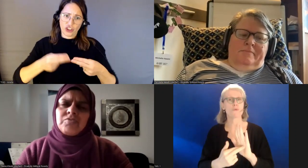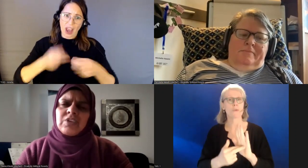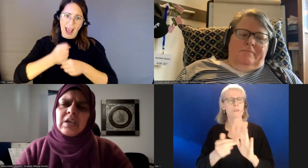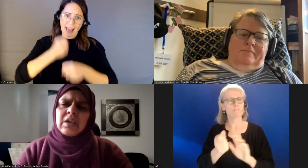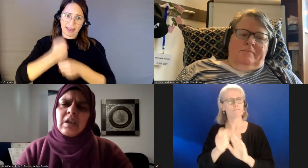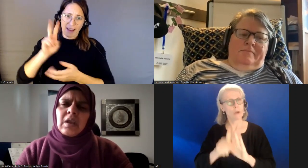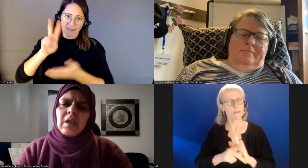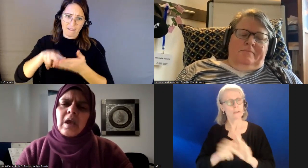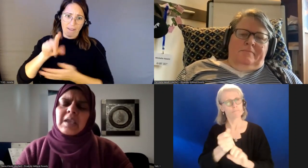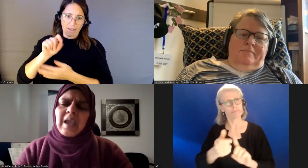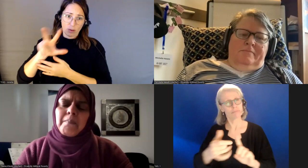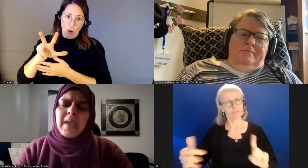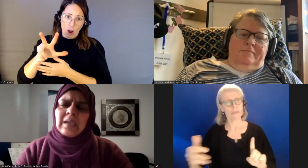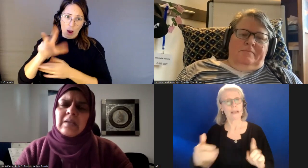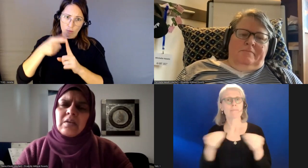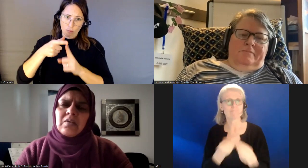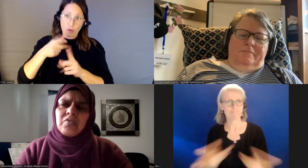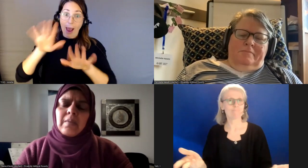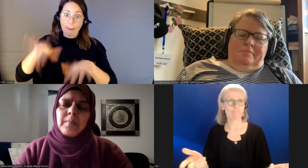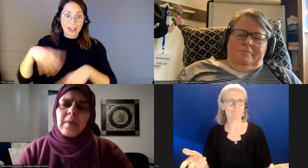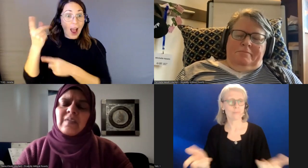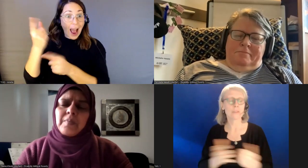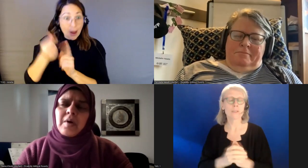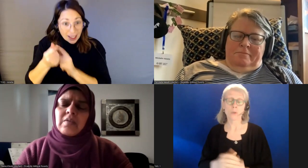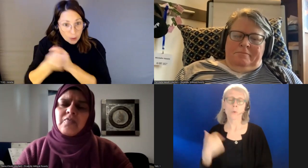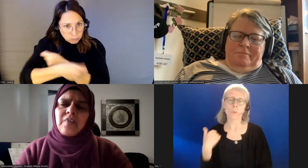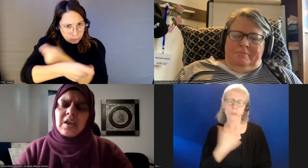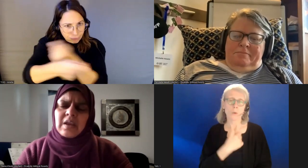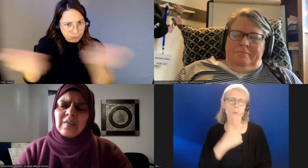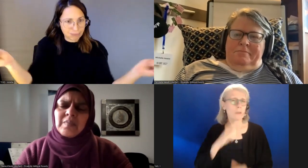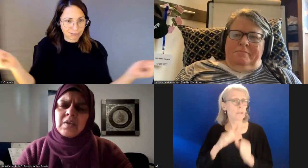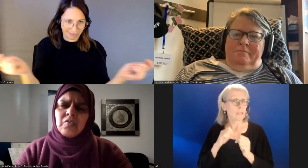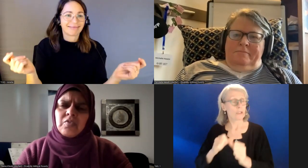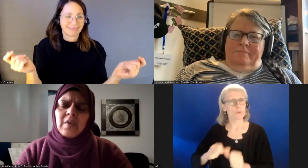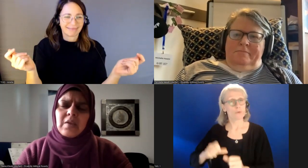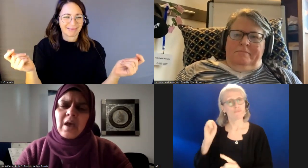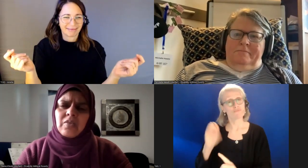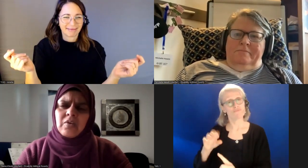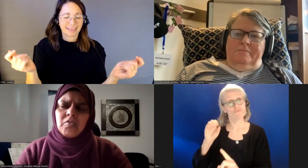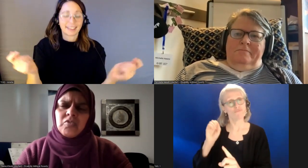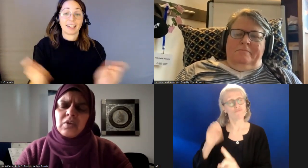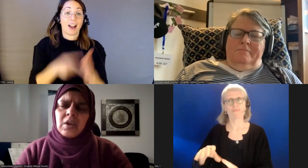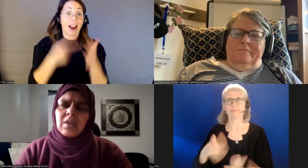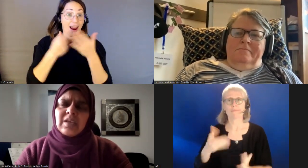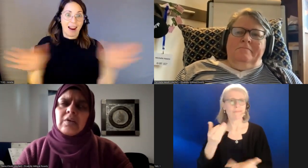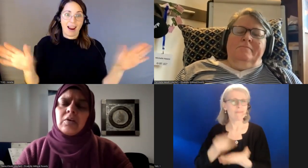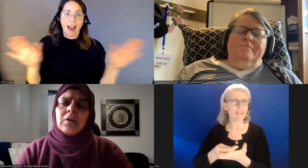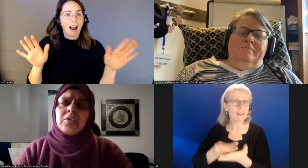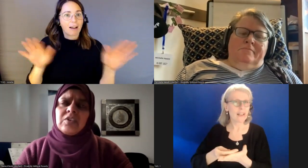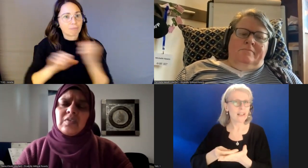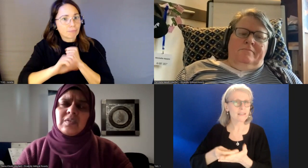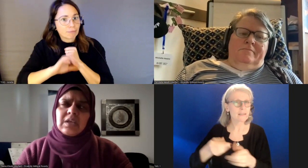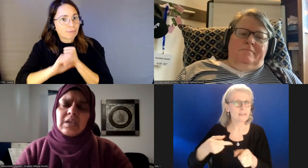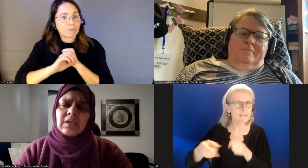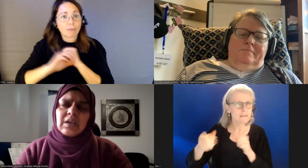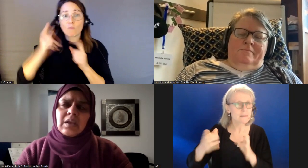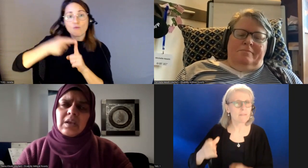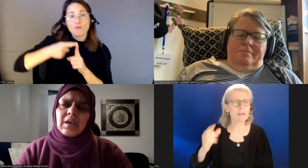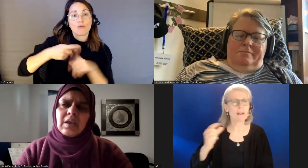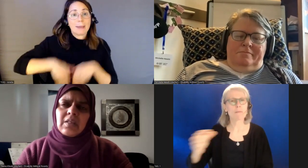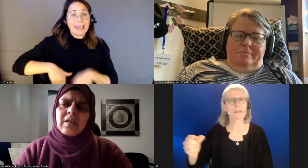will be launching a campaign to impress upon the finance minister and others the